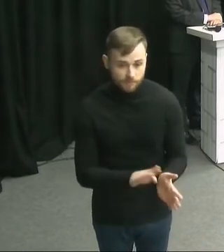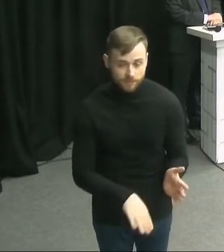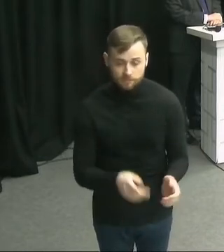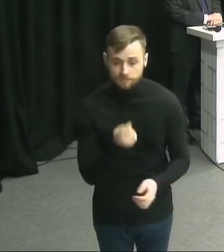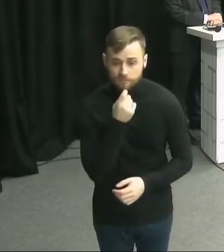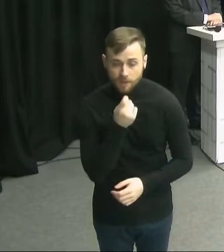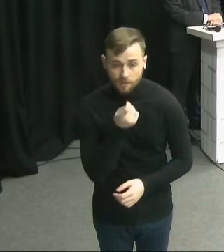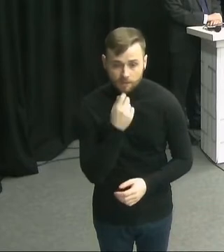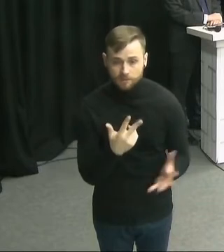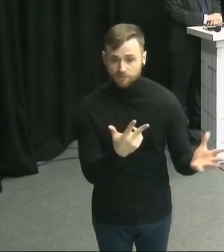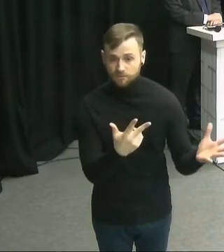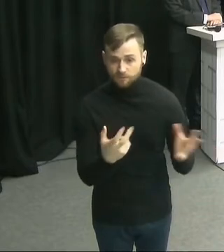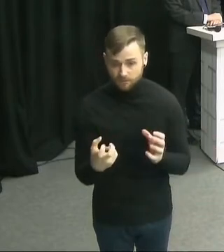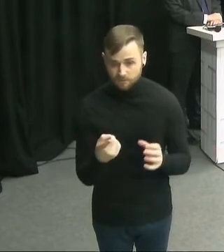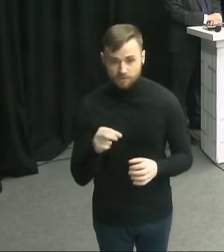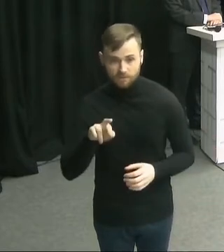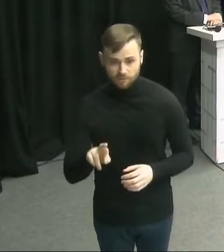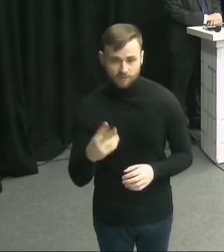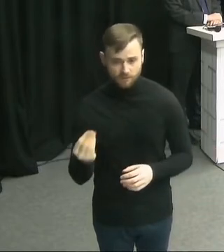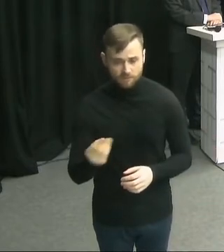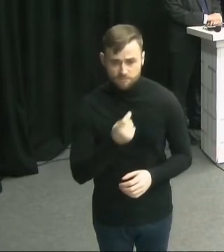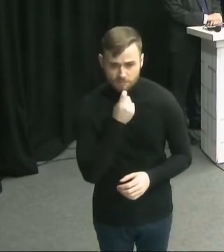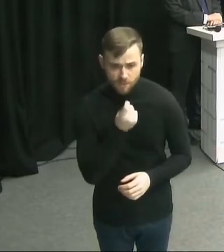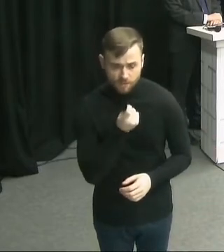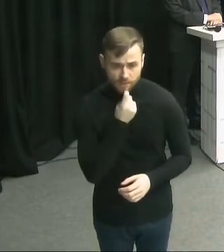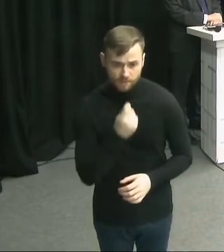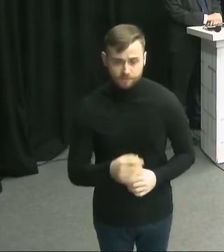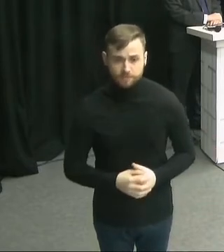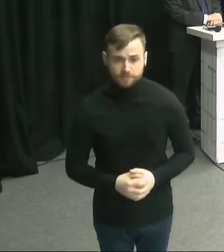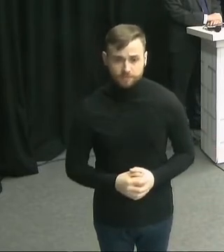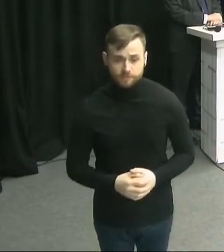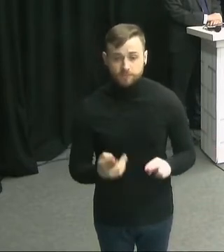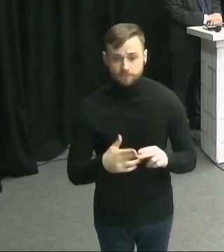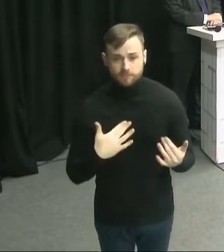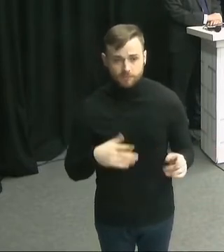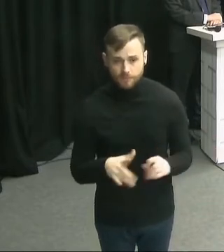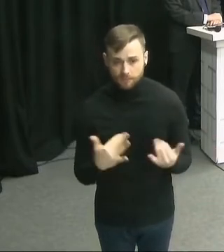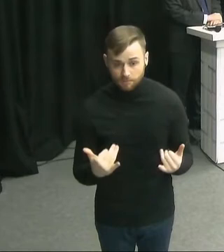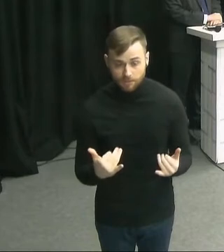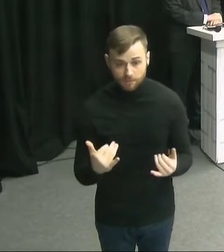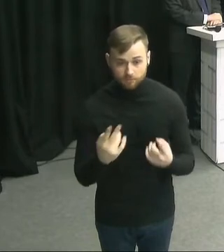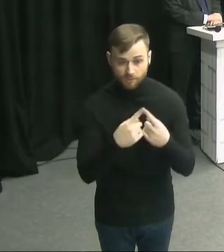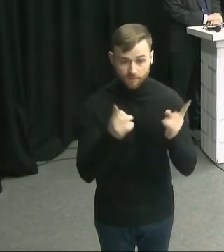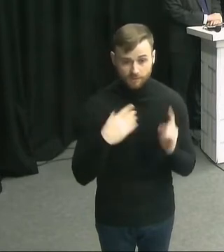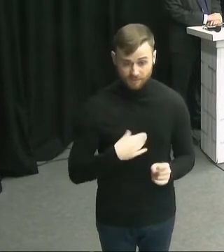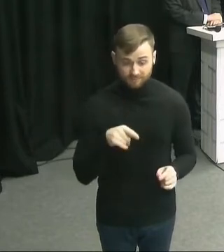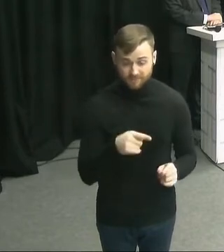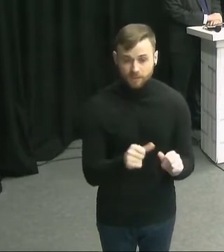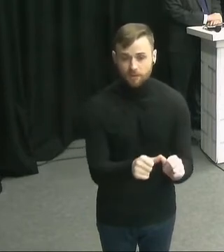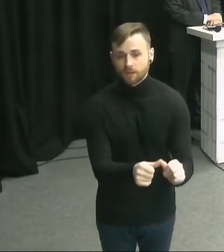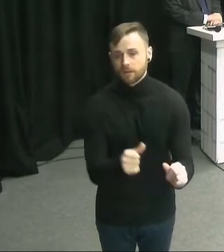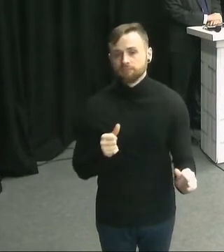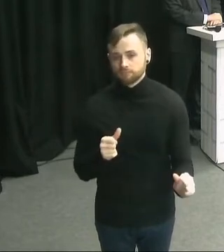PhD studies. Well, that's the situation is not good. We have 800 students, and that's not enough. We're really